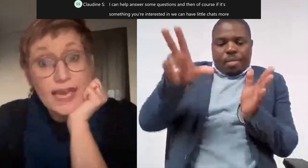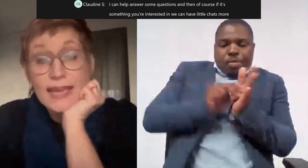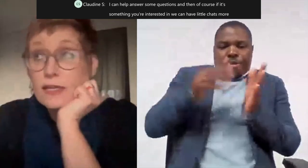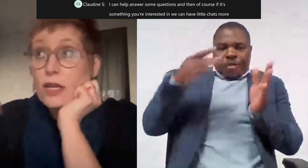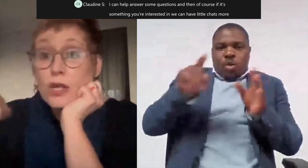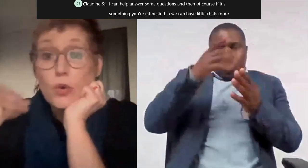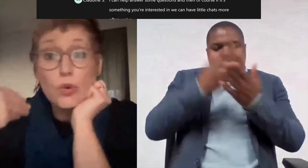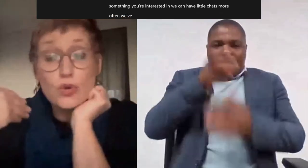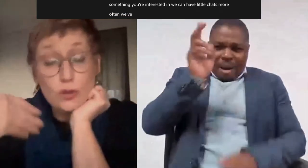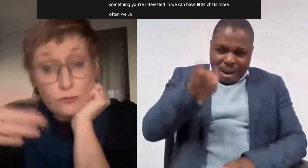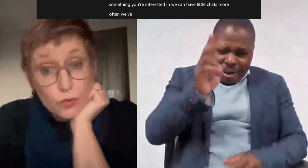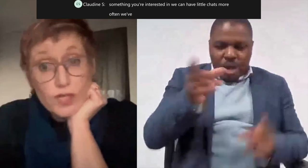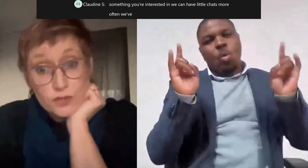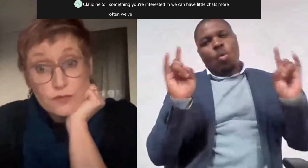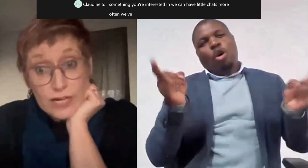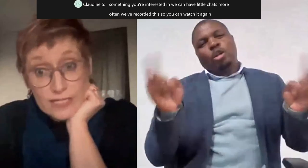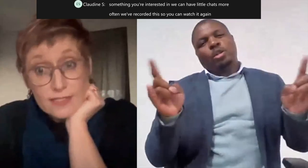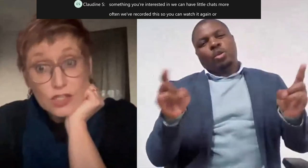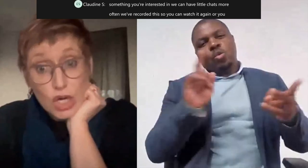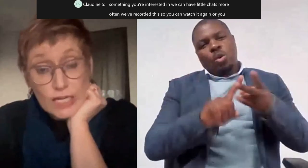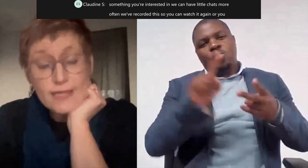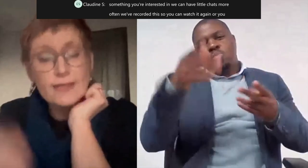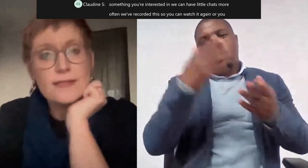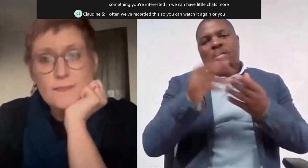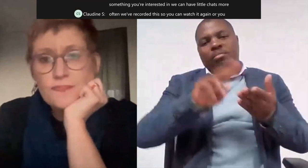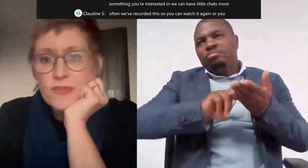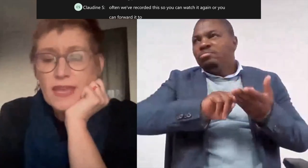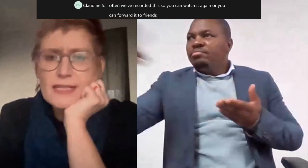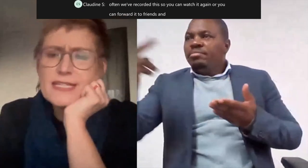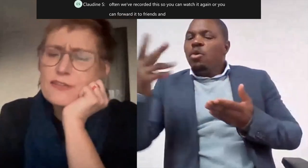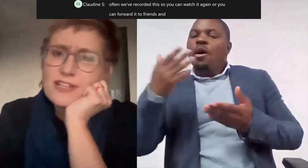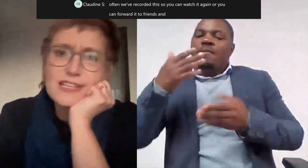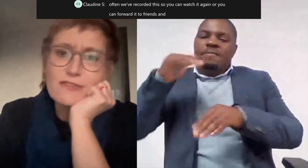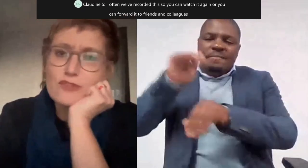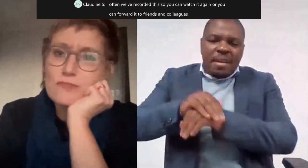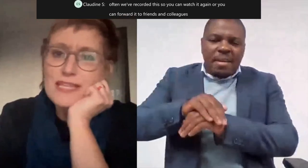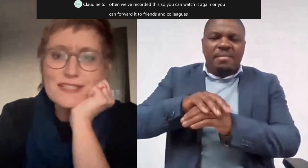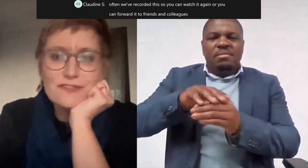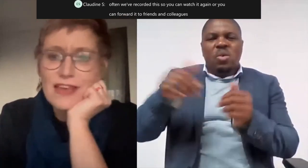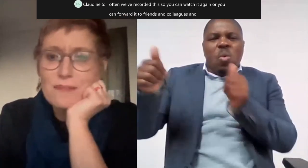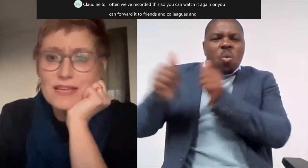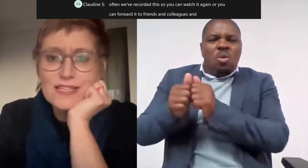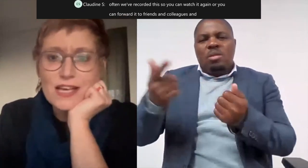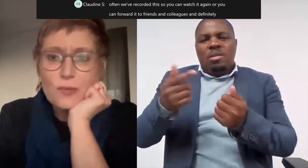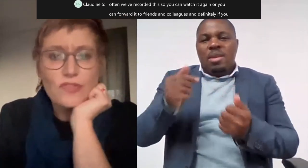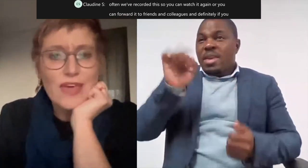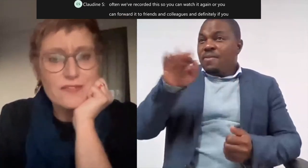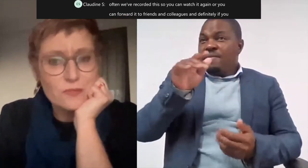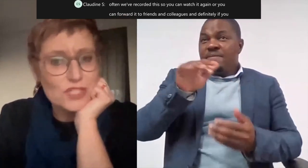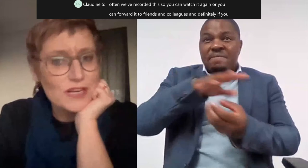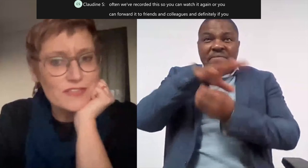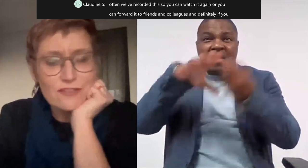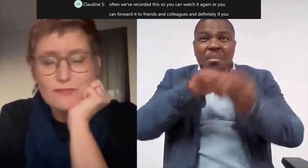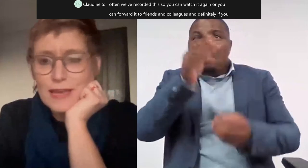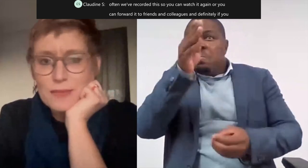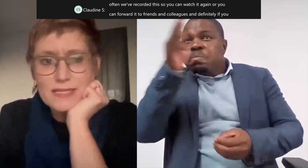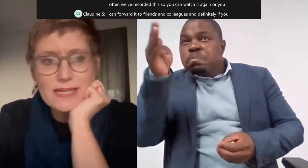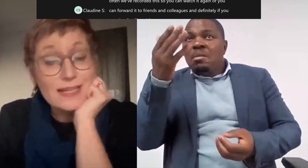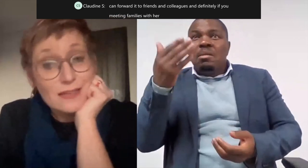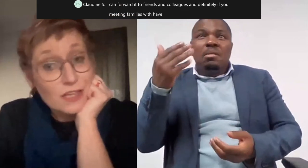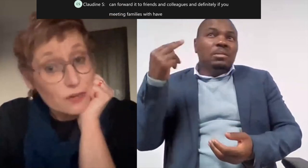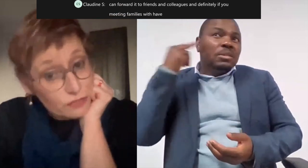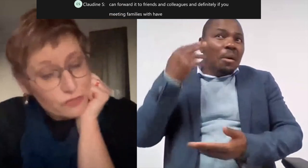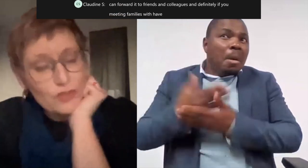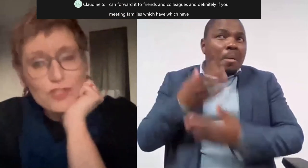can watch it again, or you can forward it to friends and colleagues. And definitely, if you're meeting families which have deaf